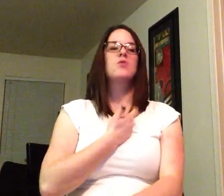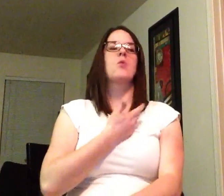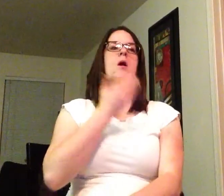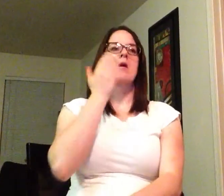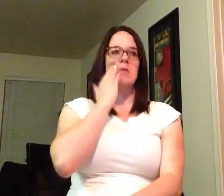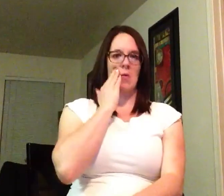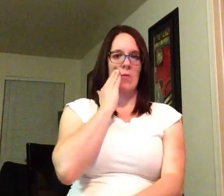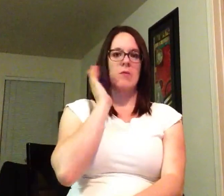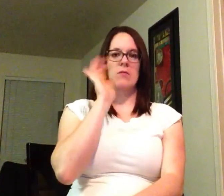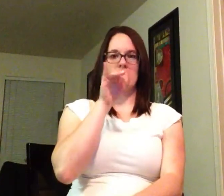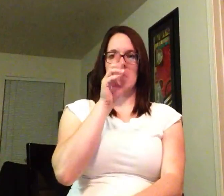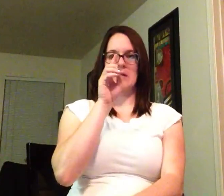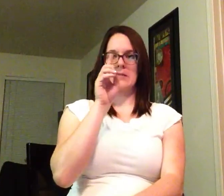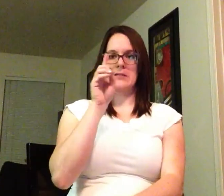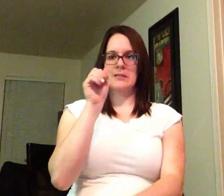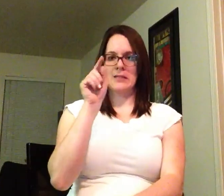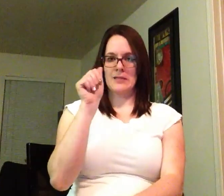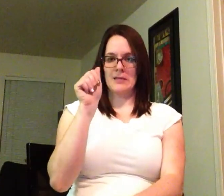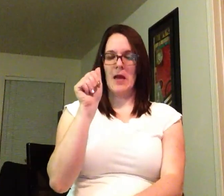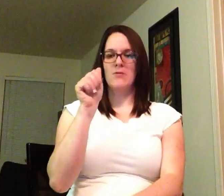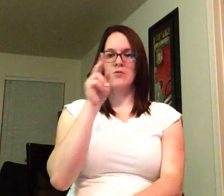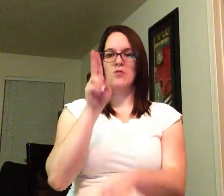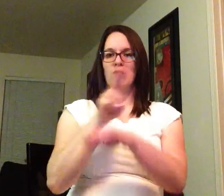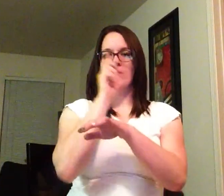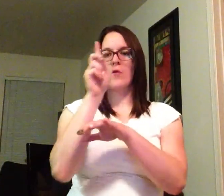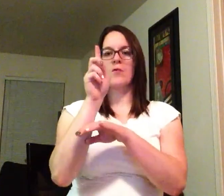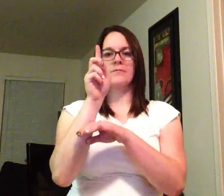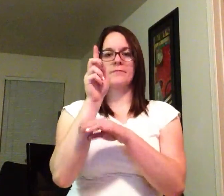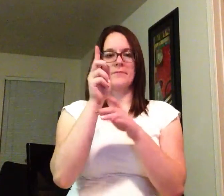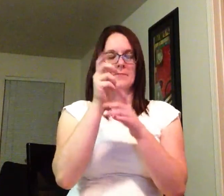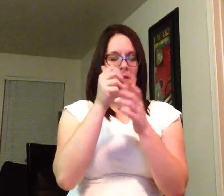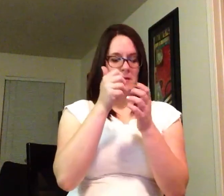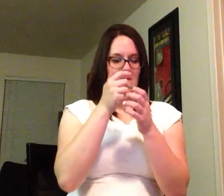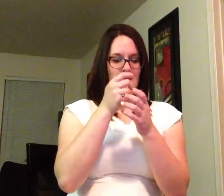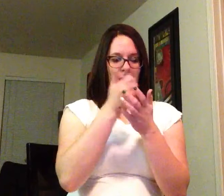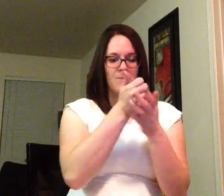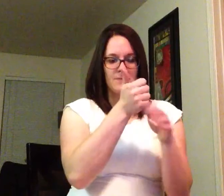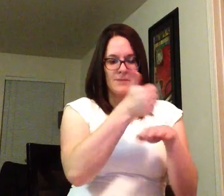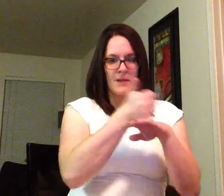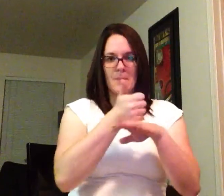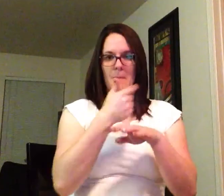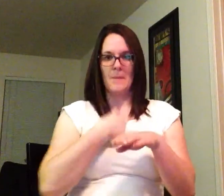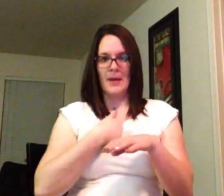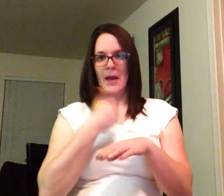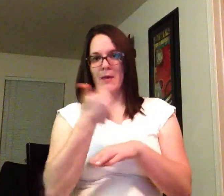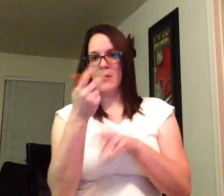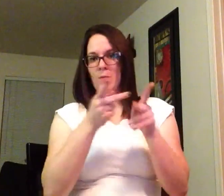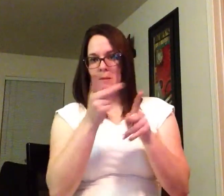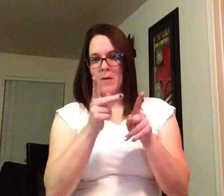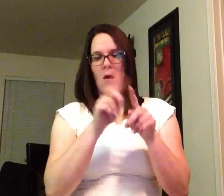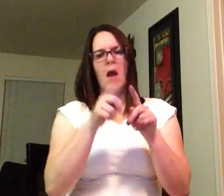decided instead to ask my own questions. What was every single possible thing that I could think of that I was looking for in a mate? So I started